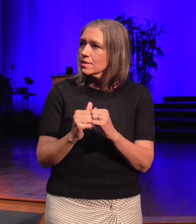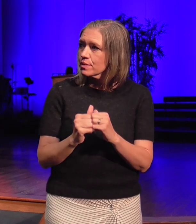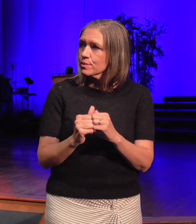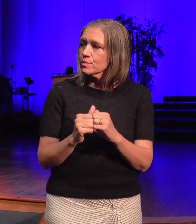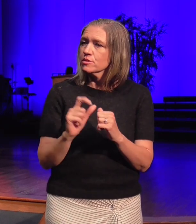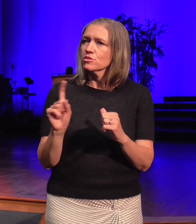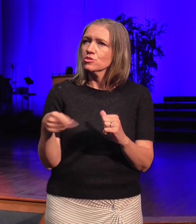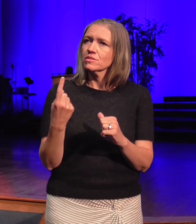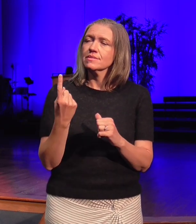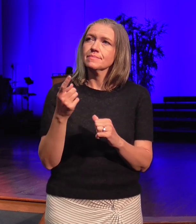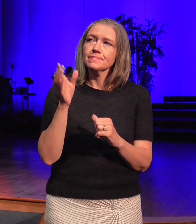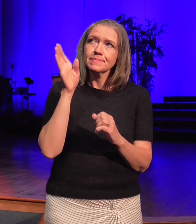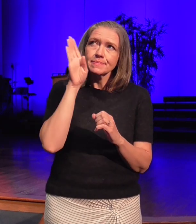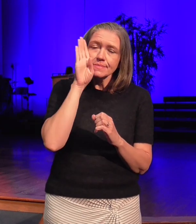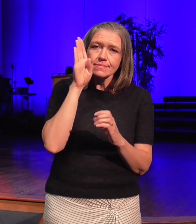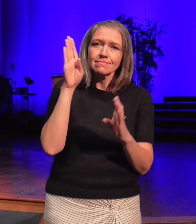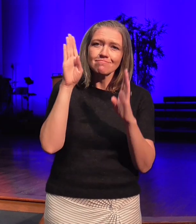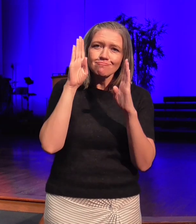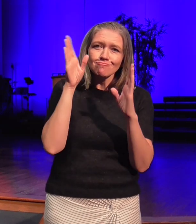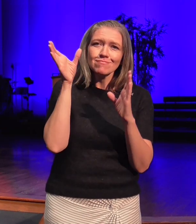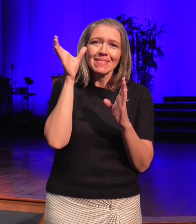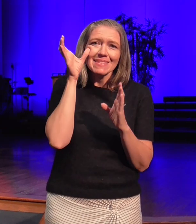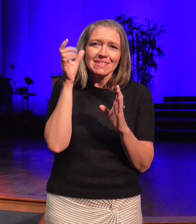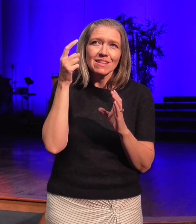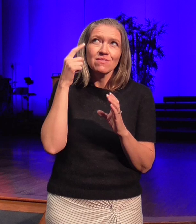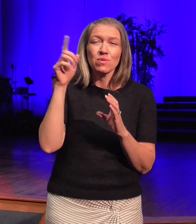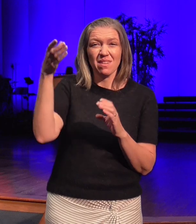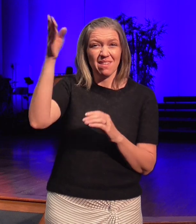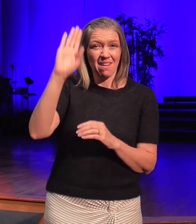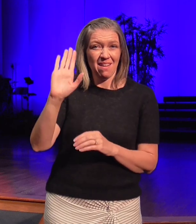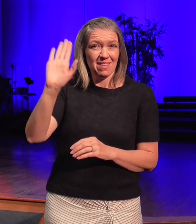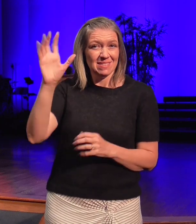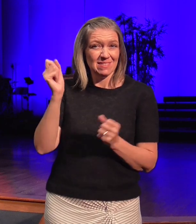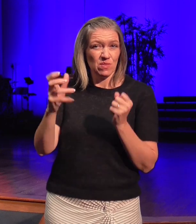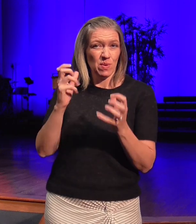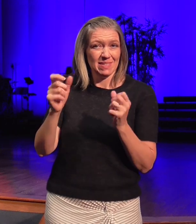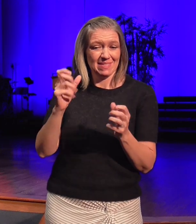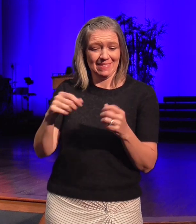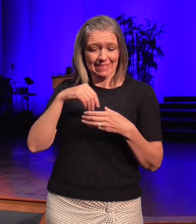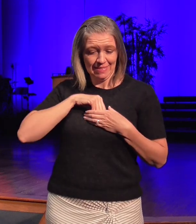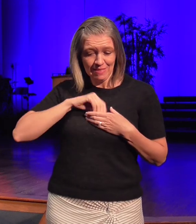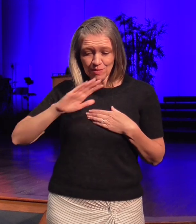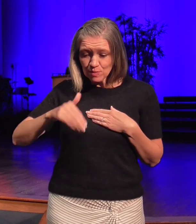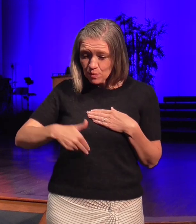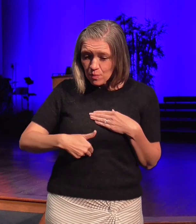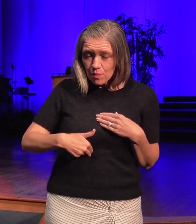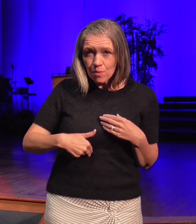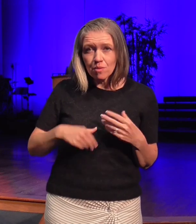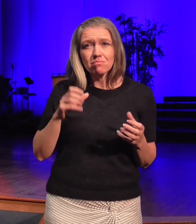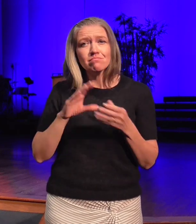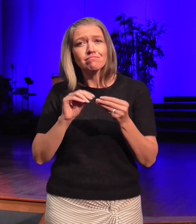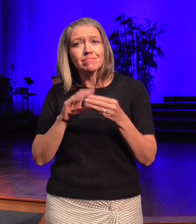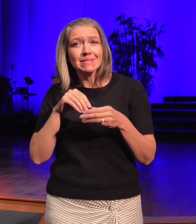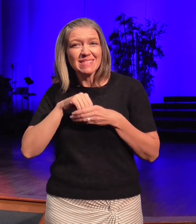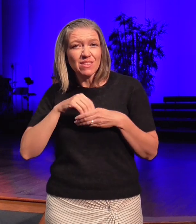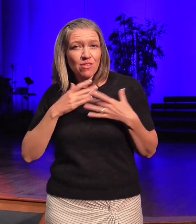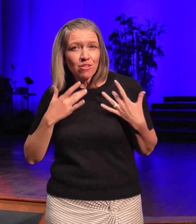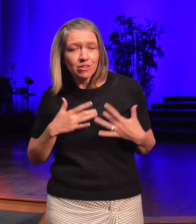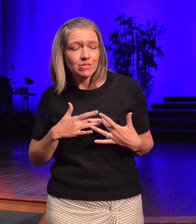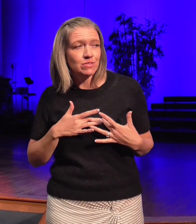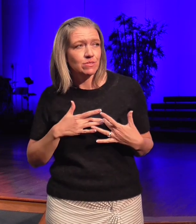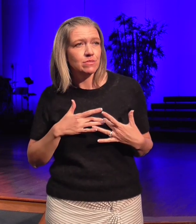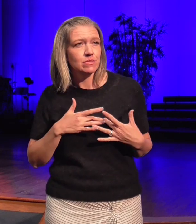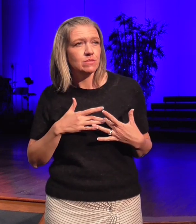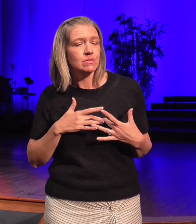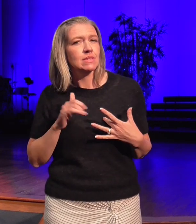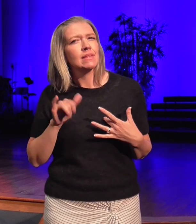to listen for God's voice, knowing that it speaks within our soul, it speaks within our heart. And it's